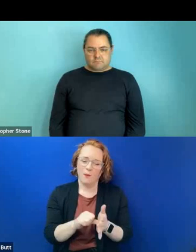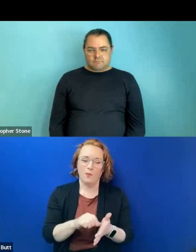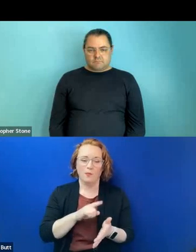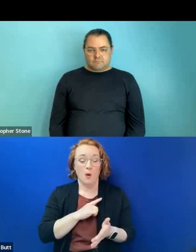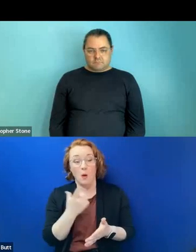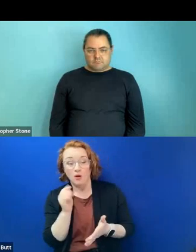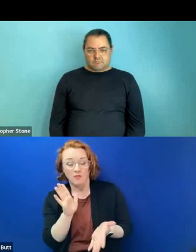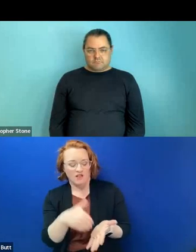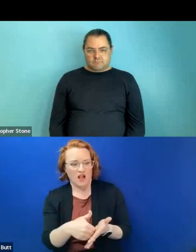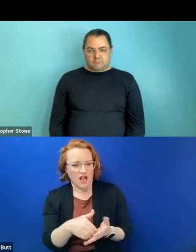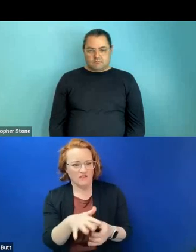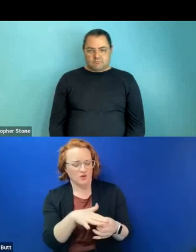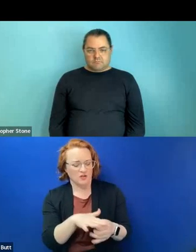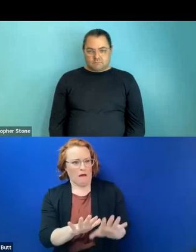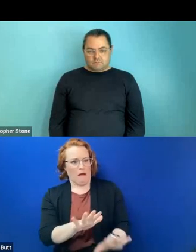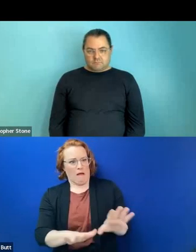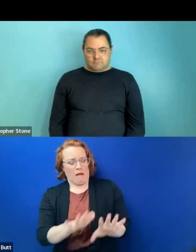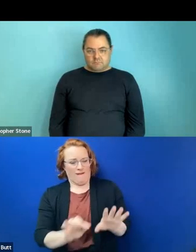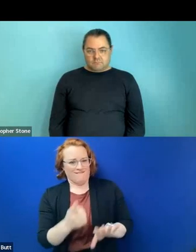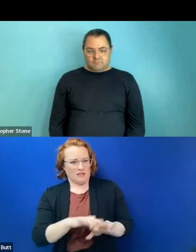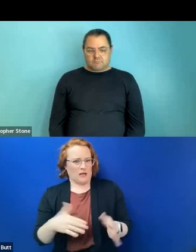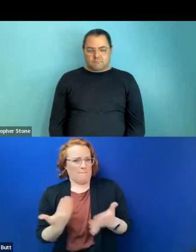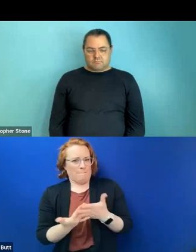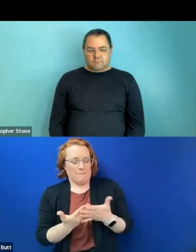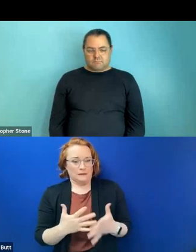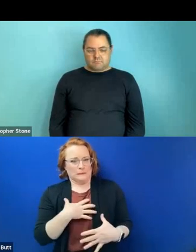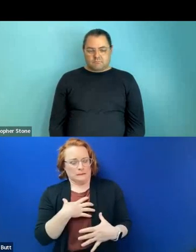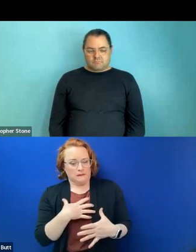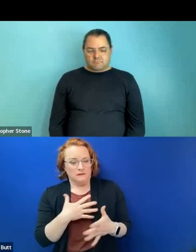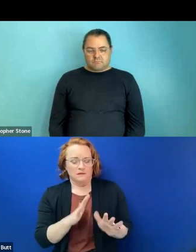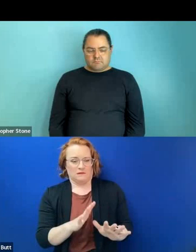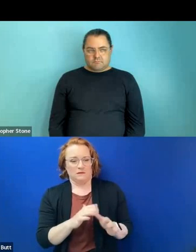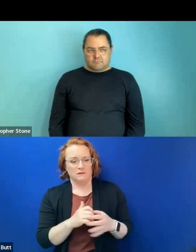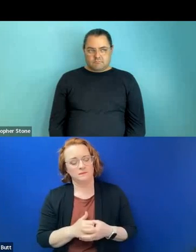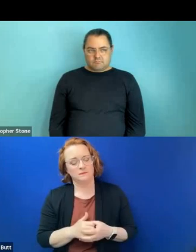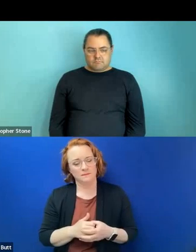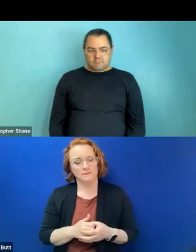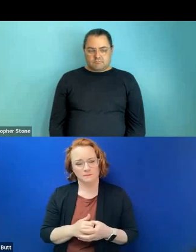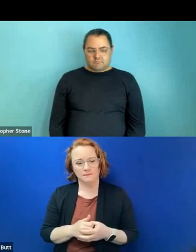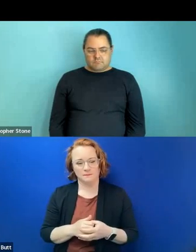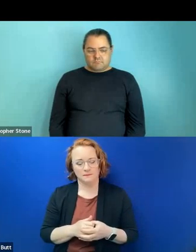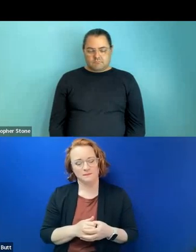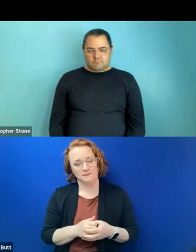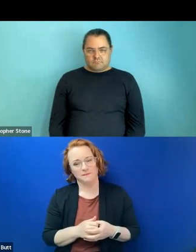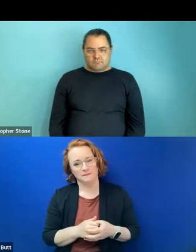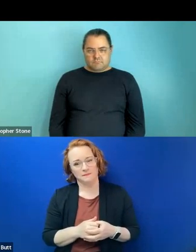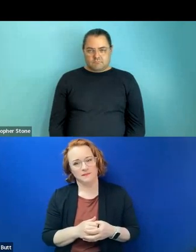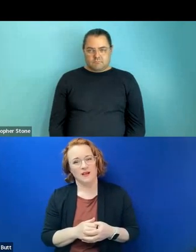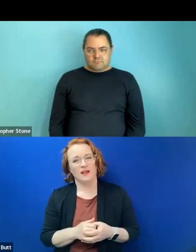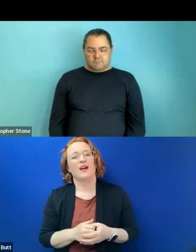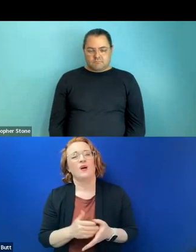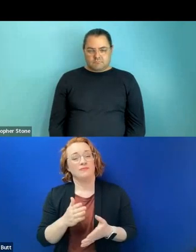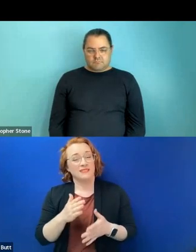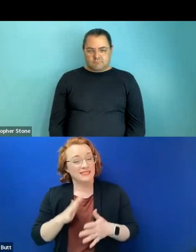something that you've never done before and it can be quite scary. And I think what's definitely needed is a lot